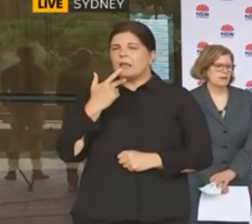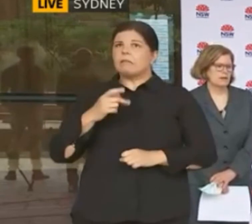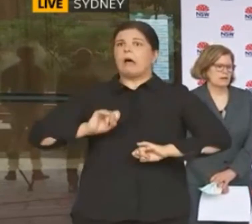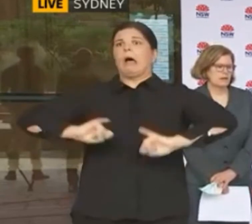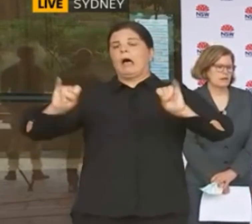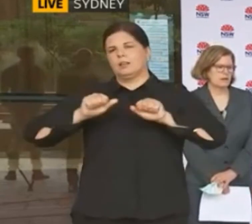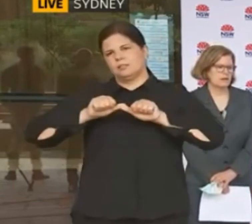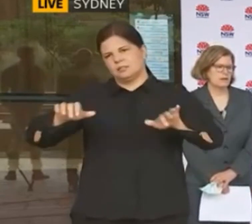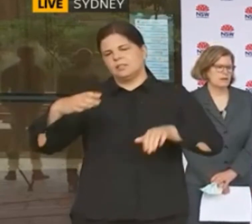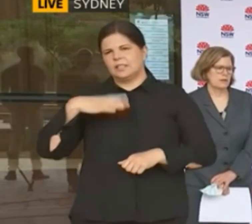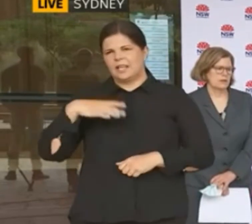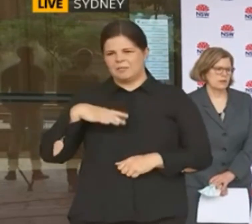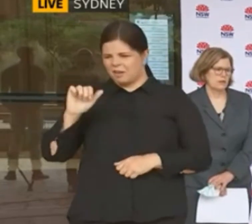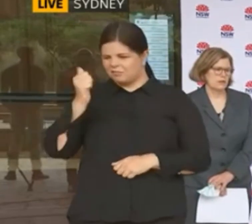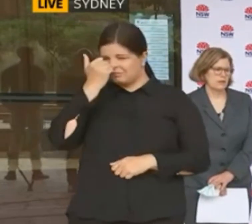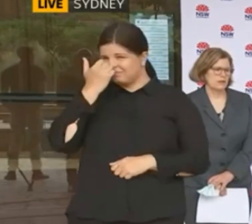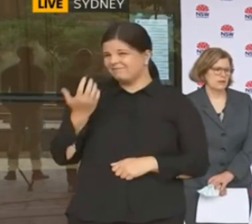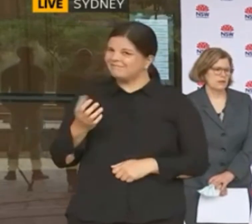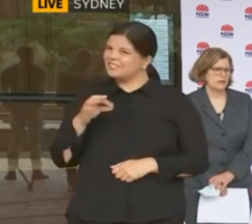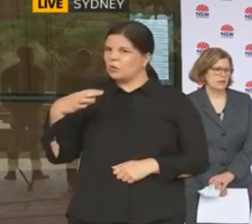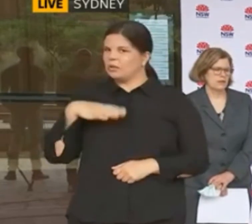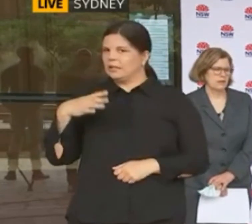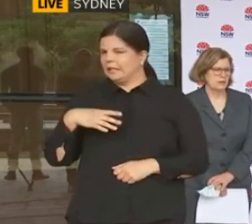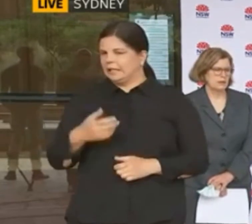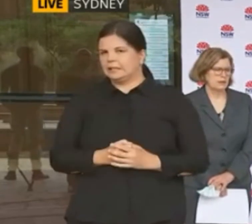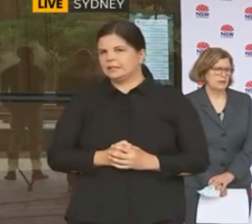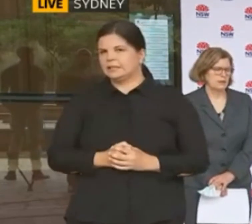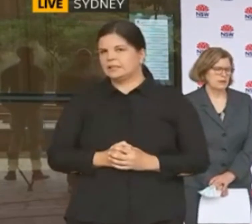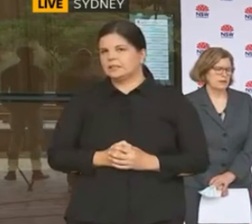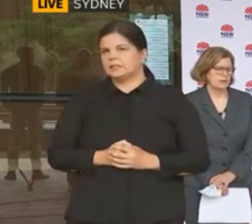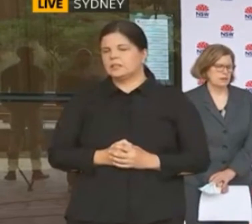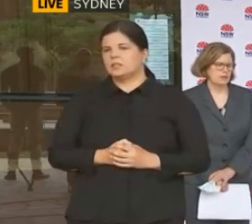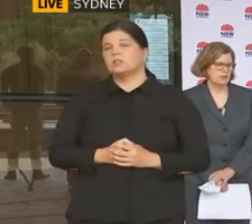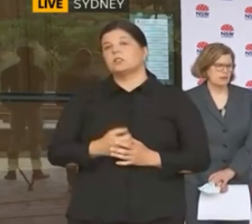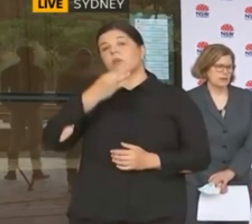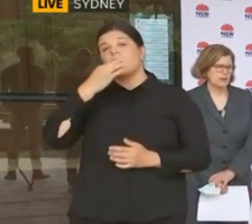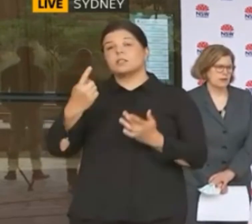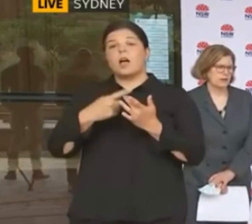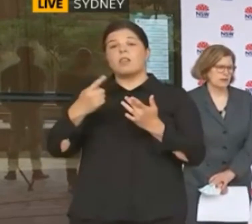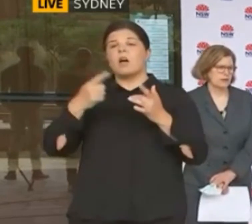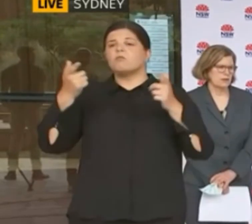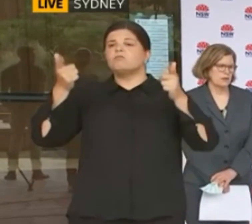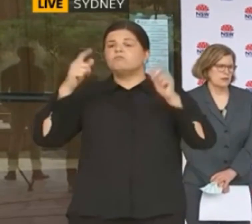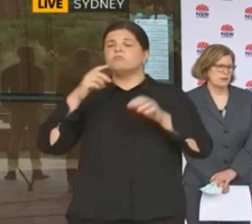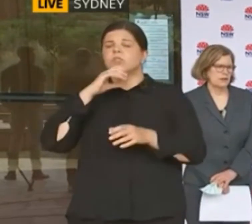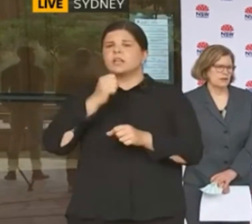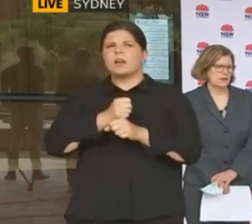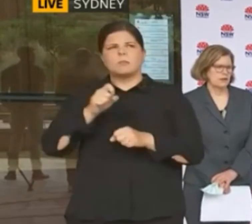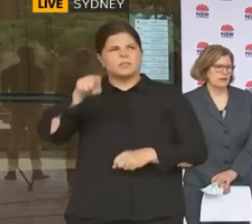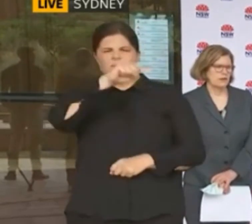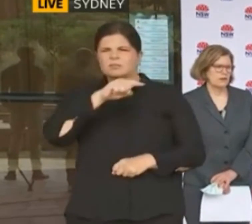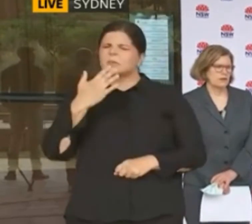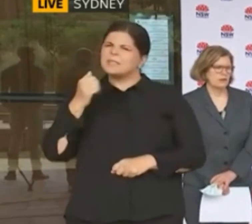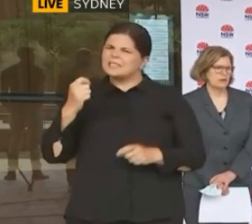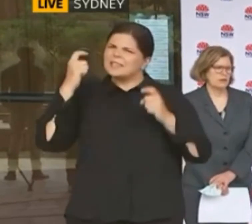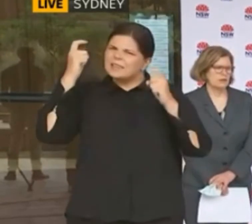be. And we just ask all governments to consider the decisions they take on compassionate grounds. And I think people